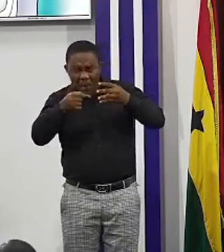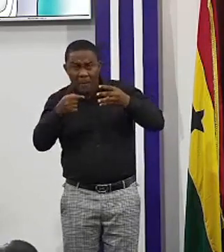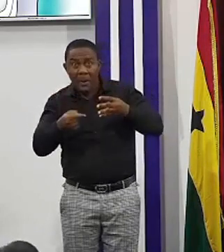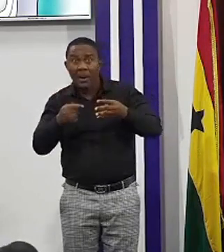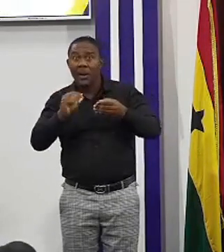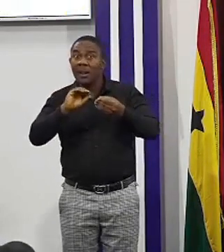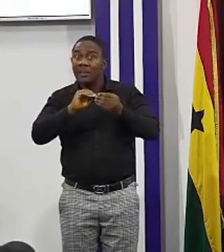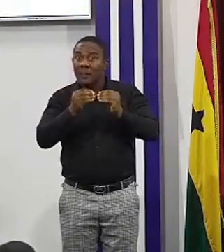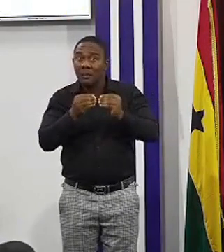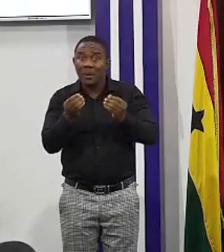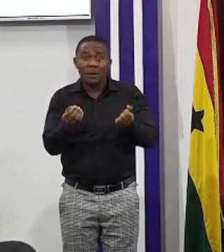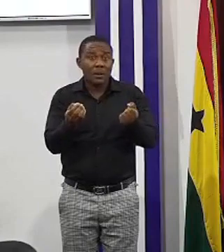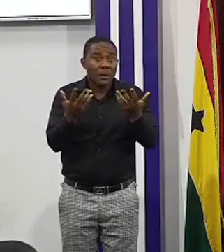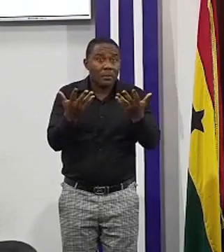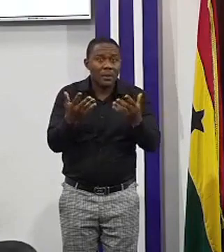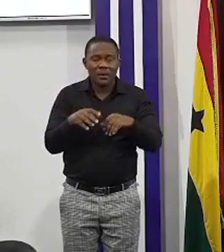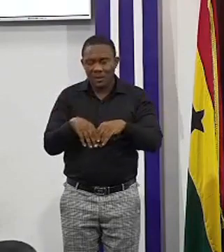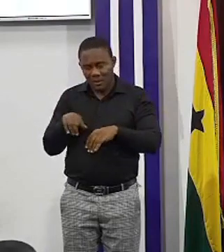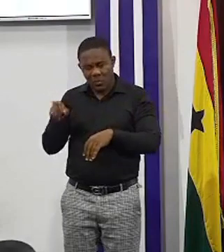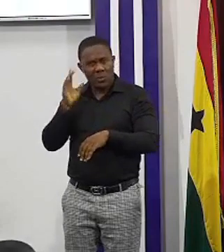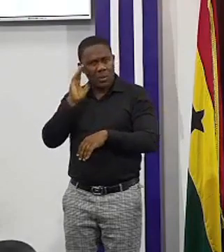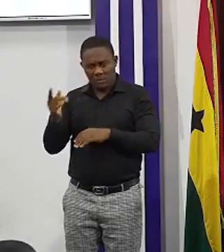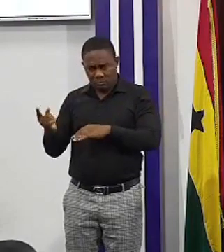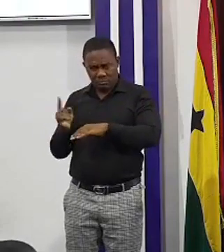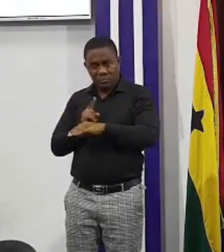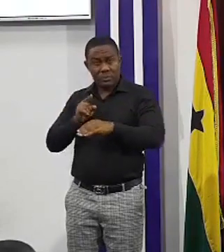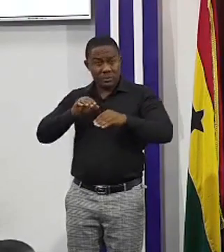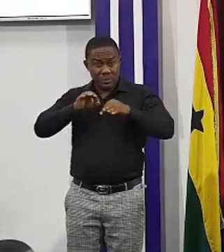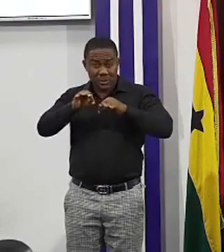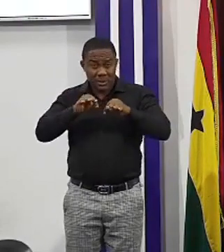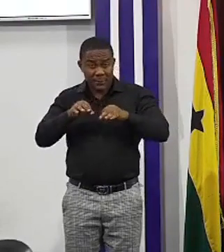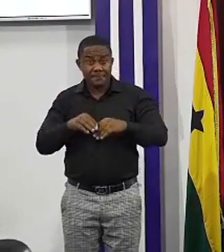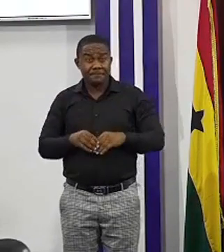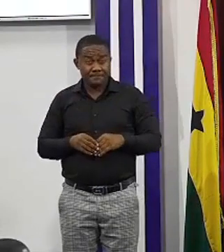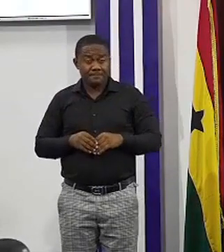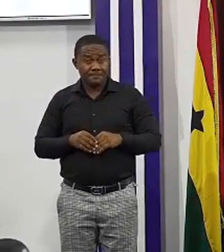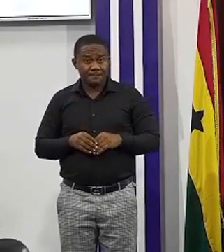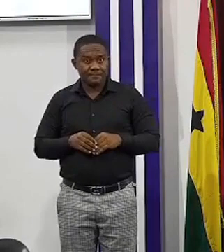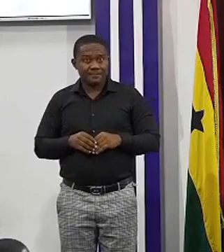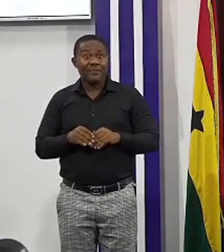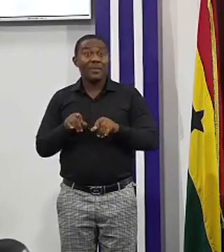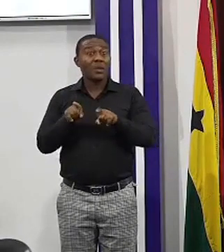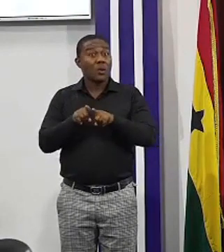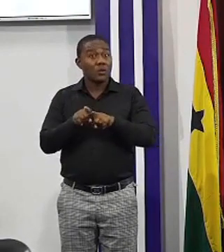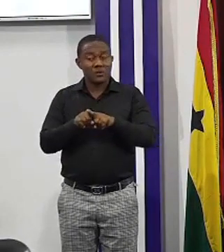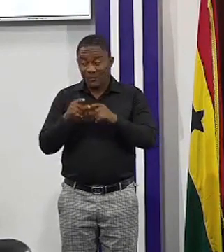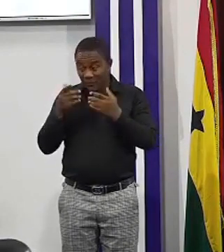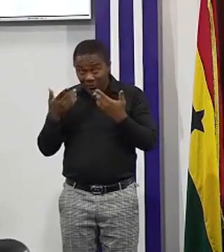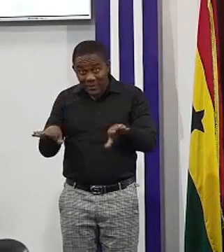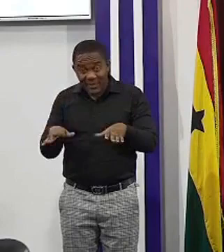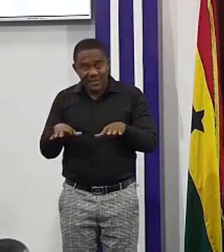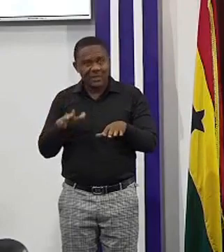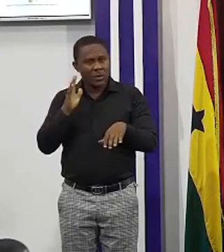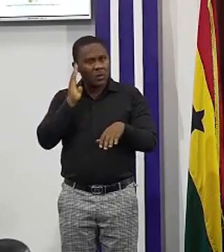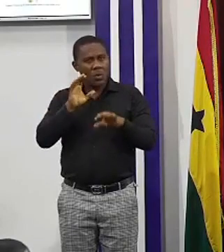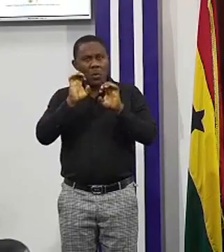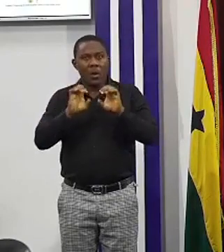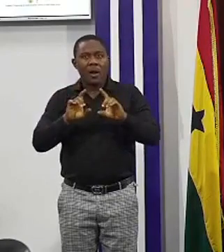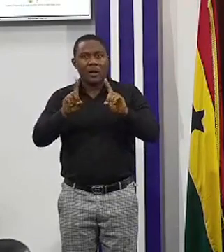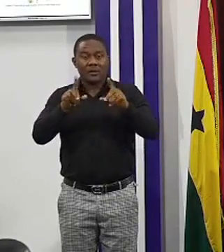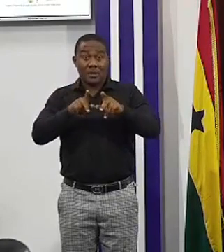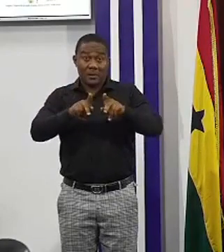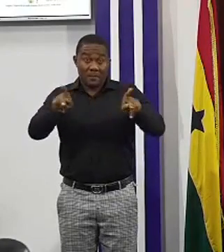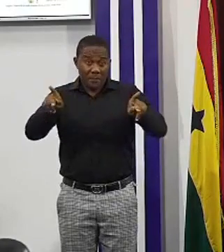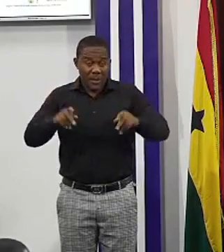and to provide the necessary understanding. While at that, to provide education for